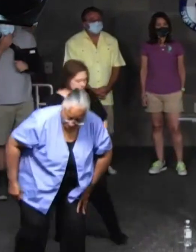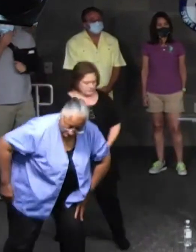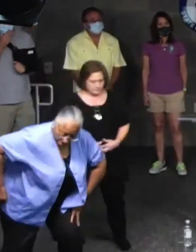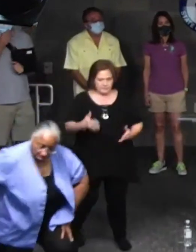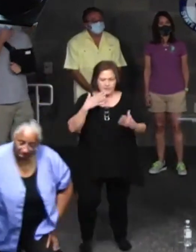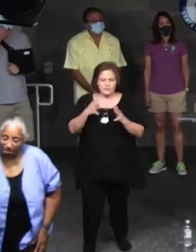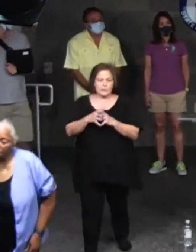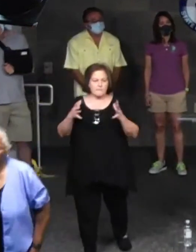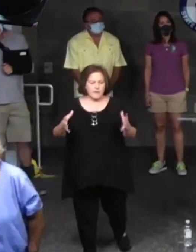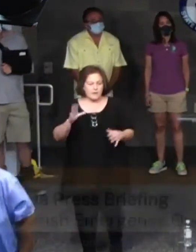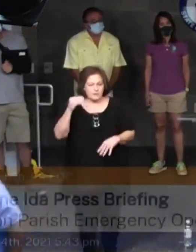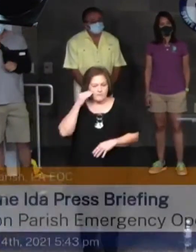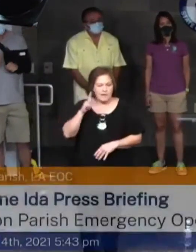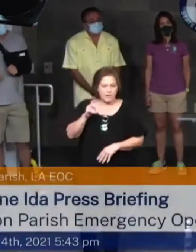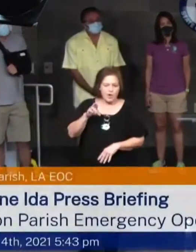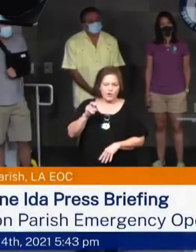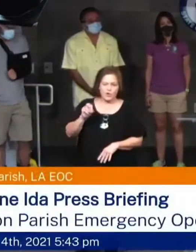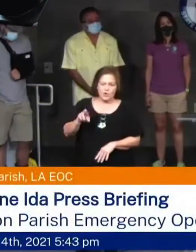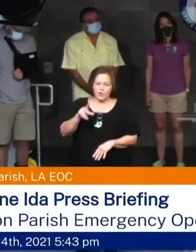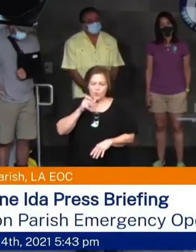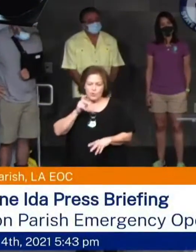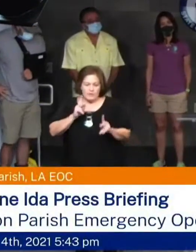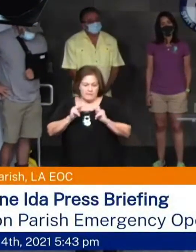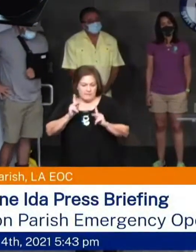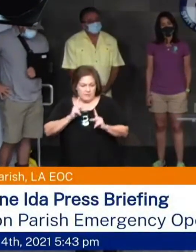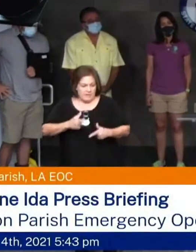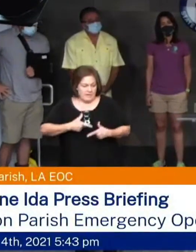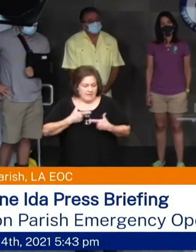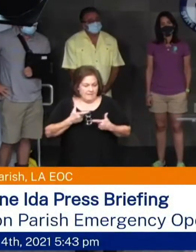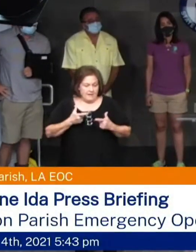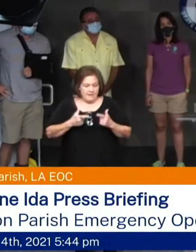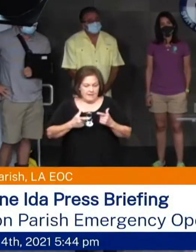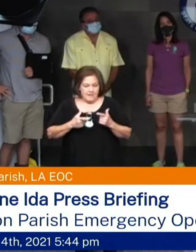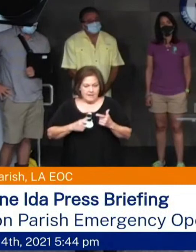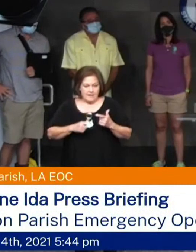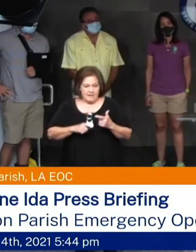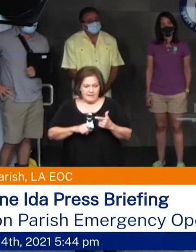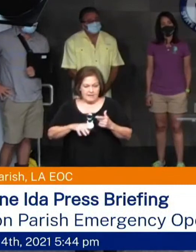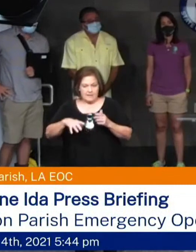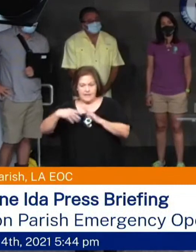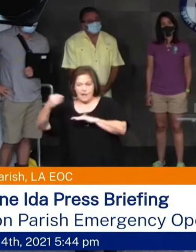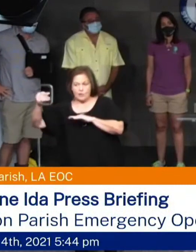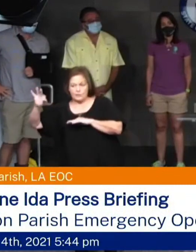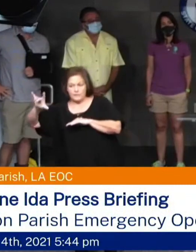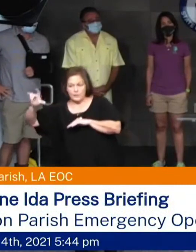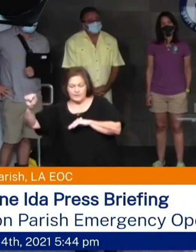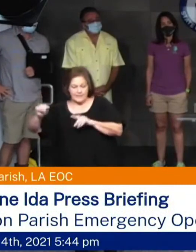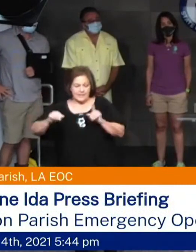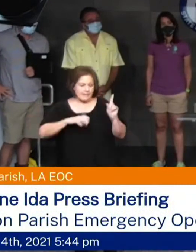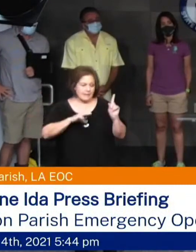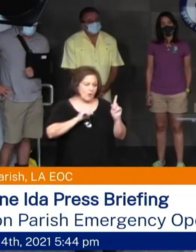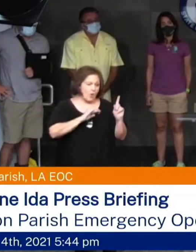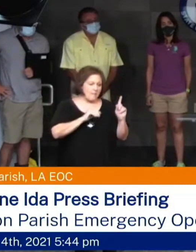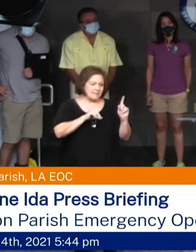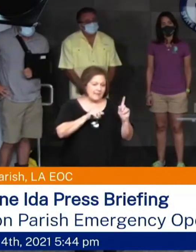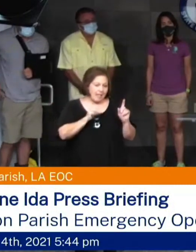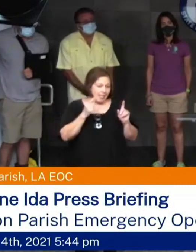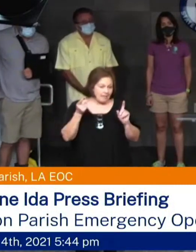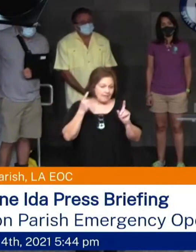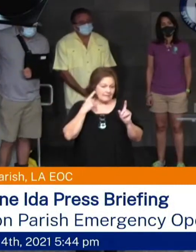Thank you so much, Mayor Kerner. For people who are outside of Louisiana listening to him, if you listen to Mayor Cormadell, who have to watch